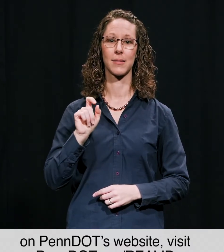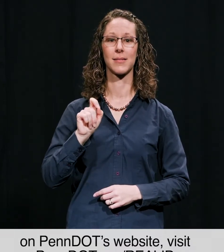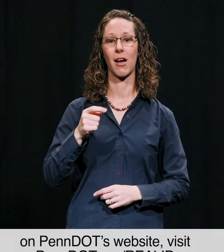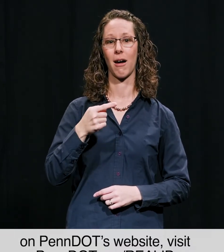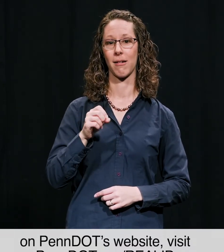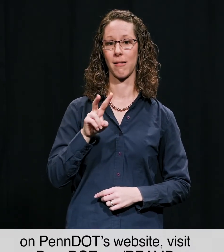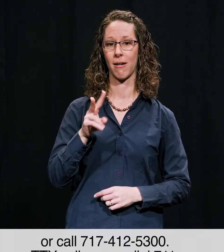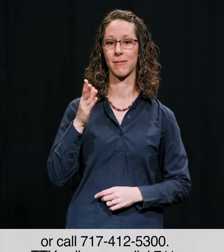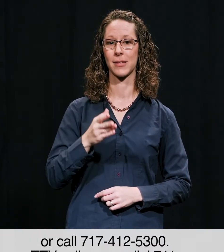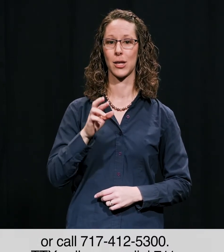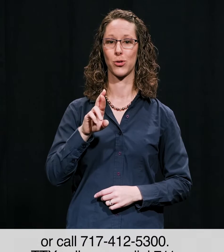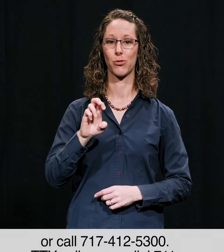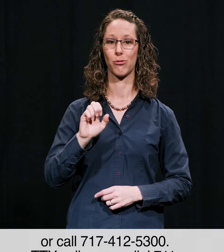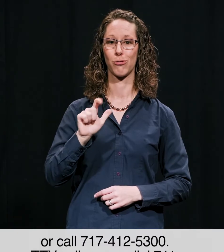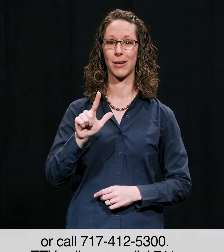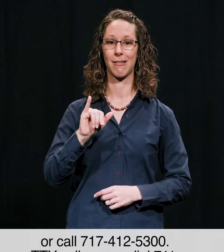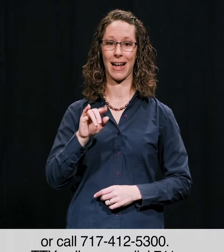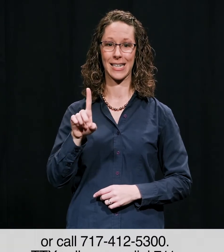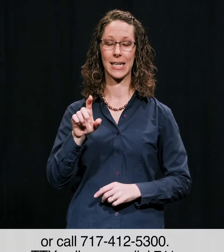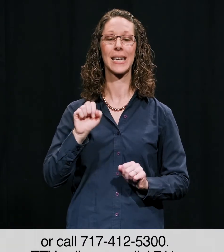penndot.gov/realid or call